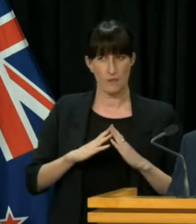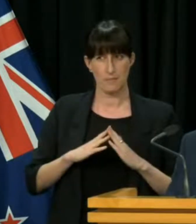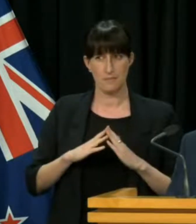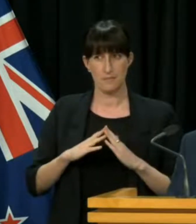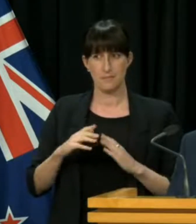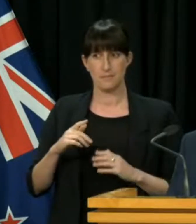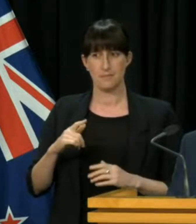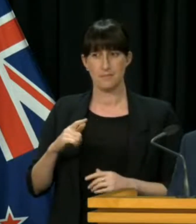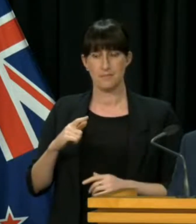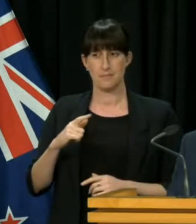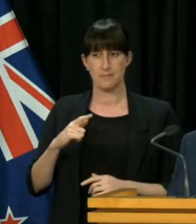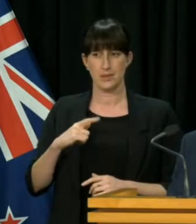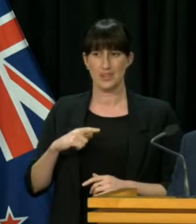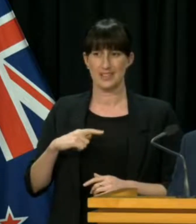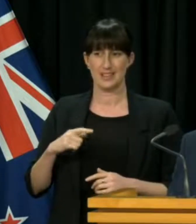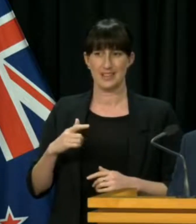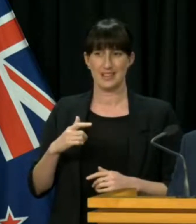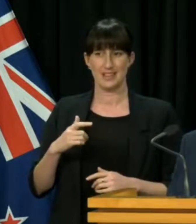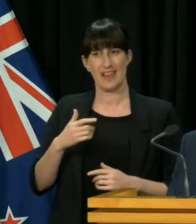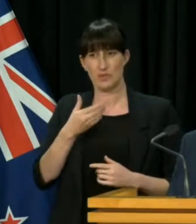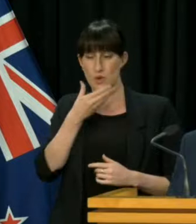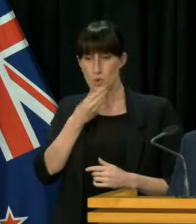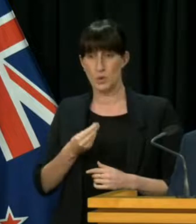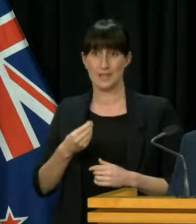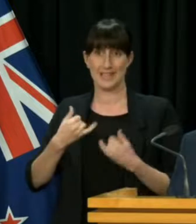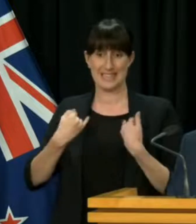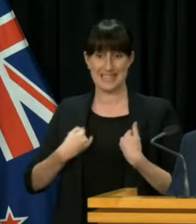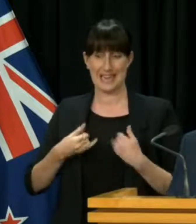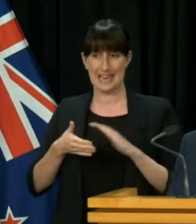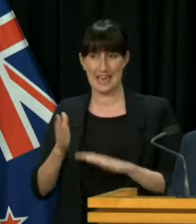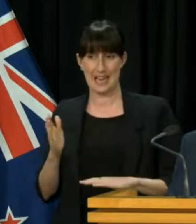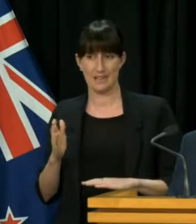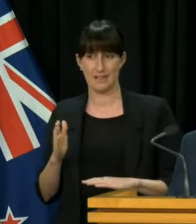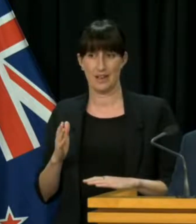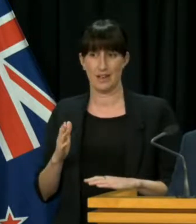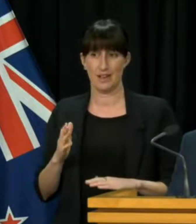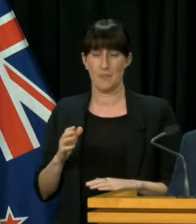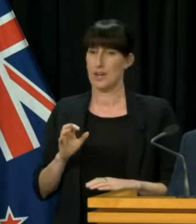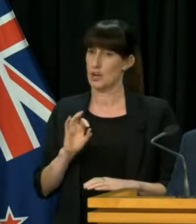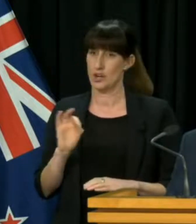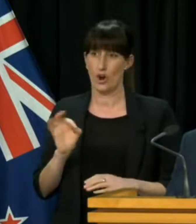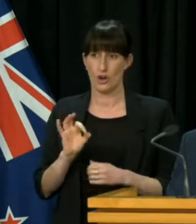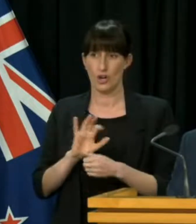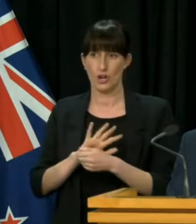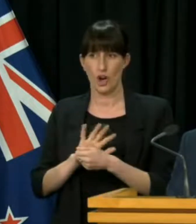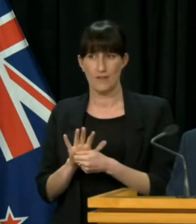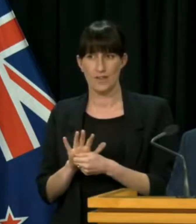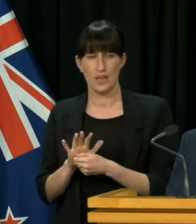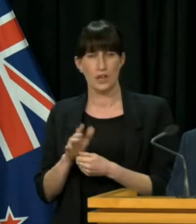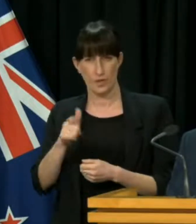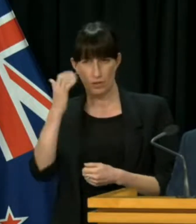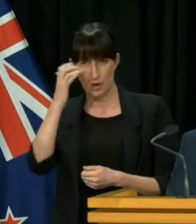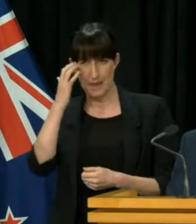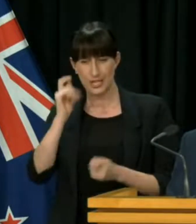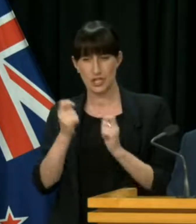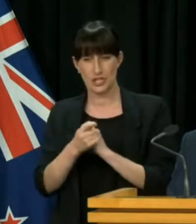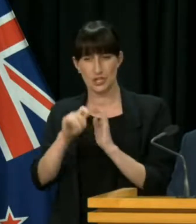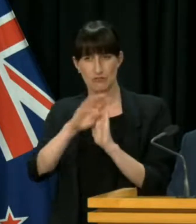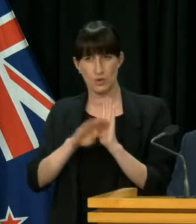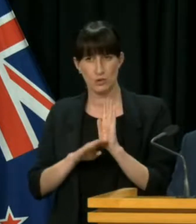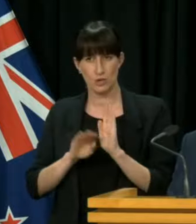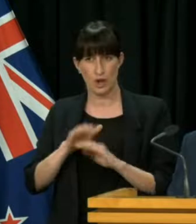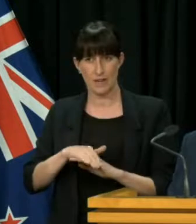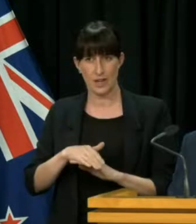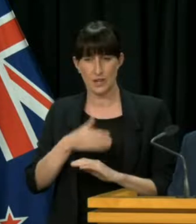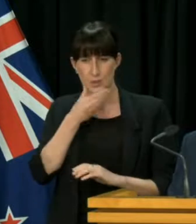between now and late 2021 when the COVID-19 leave scheme is the only thing available. Was there any consideration given to changing that? I'll make one first